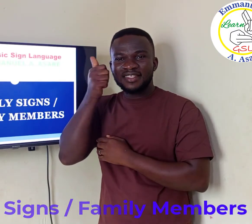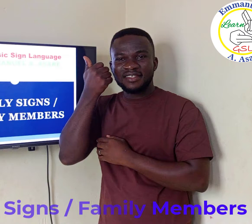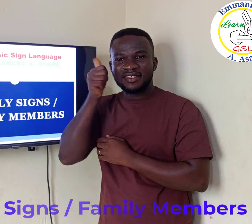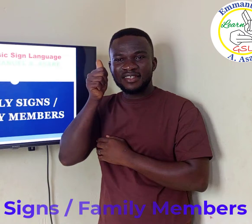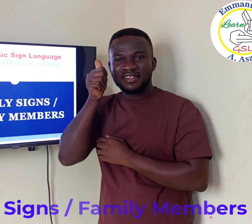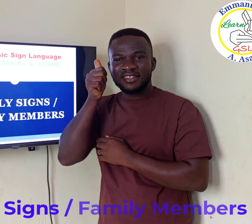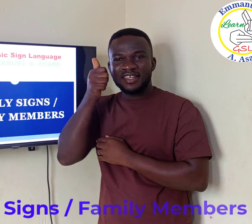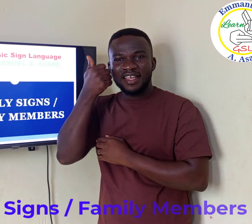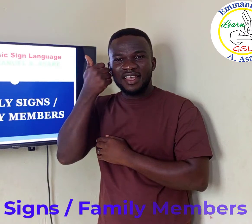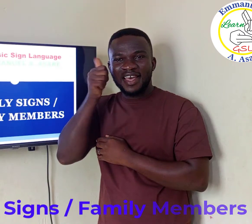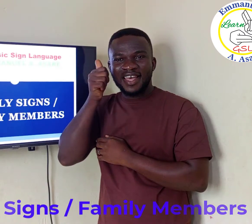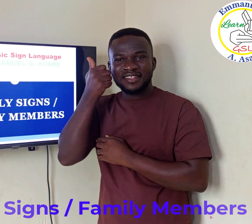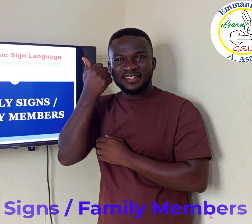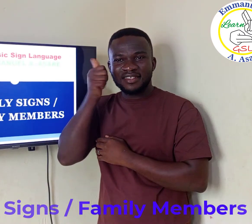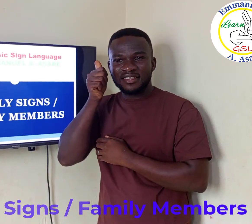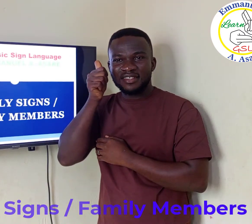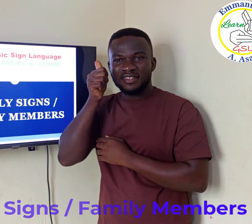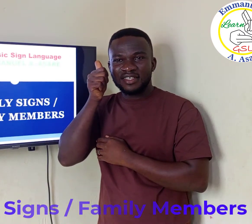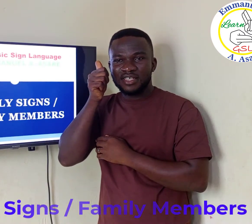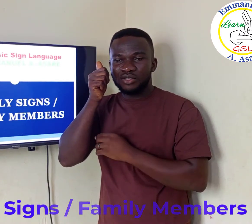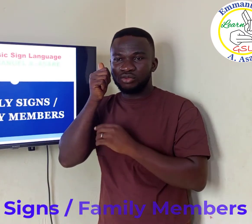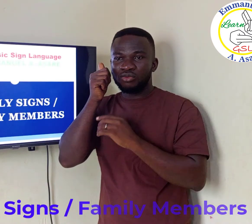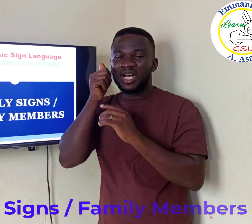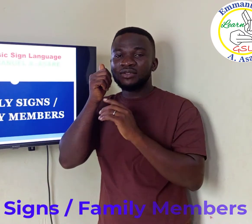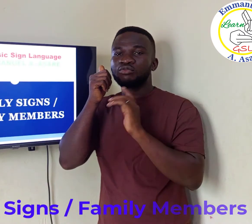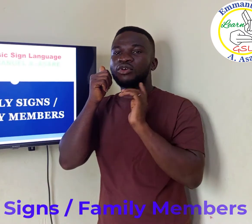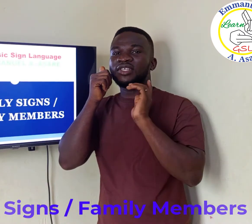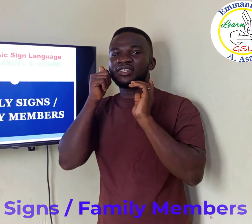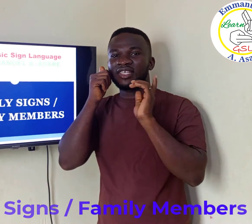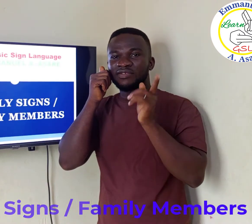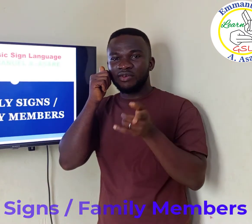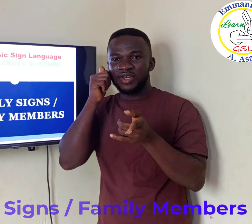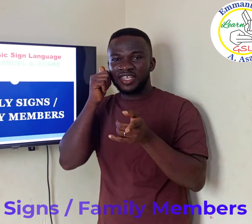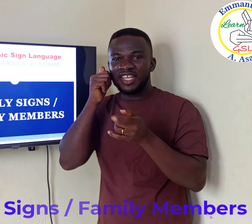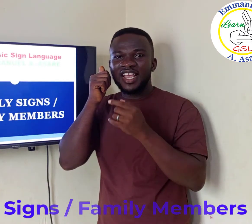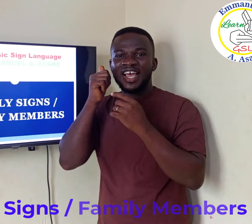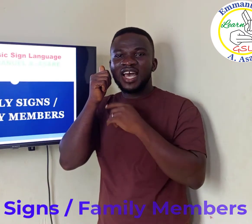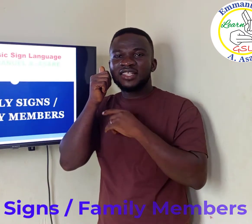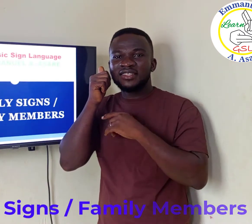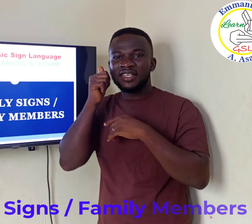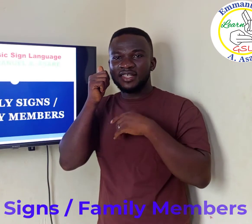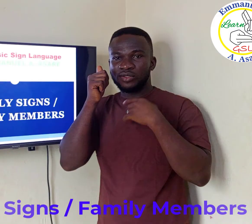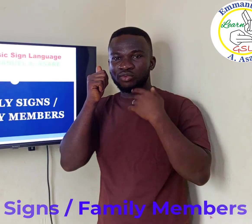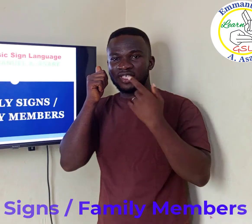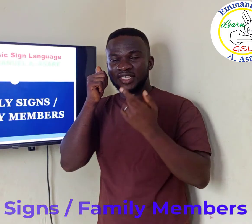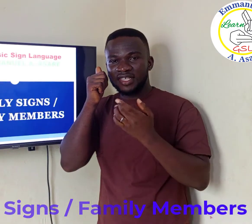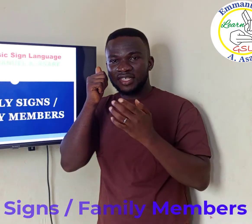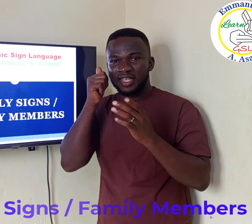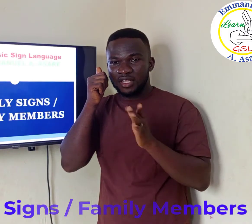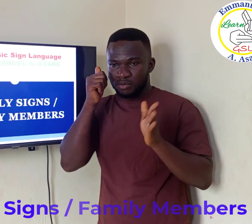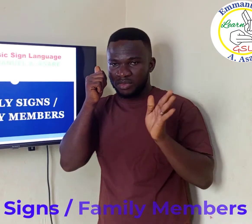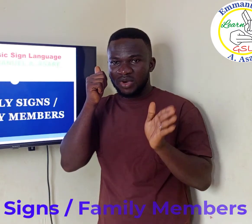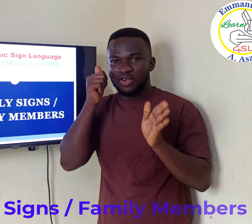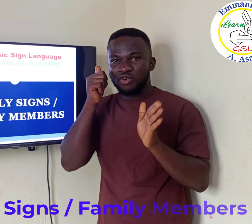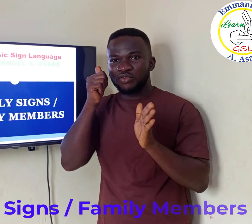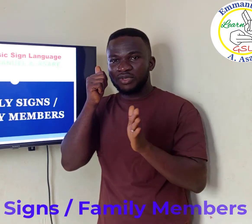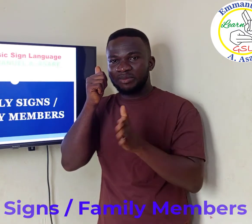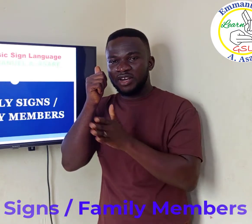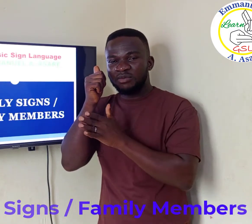auntie, auntie. So whilst tomorrow is sent forward, auntie is rotated. But when we go through the